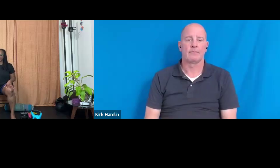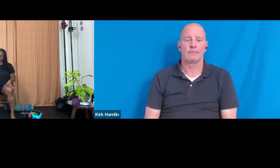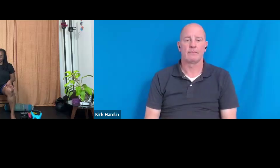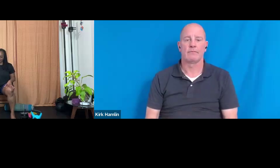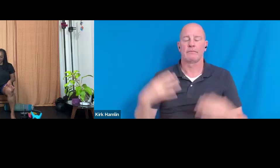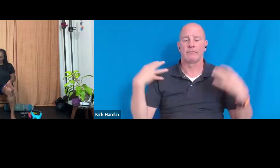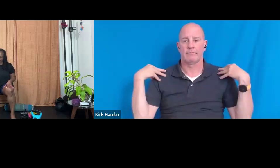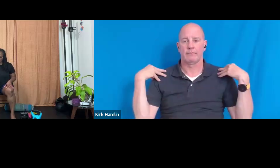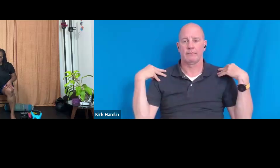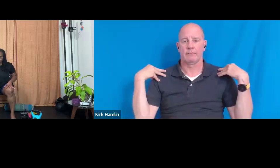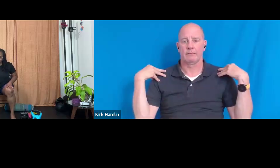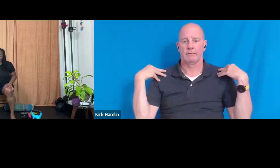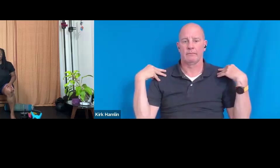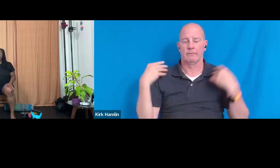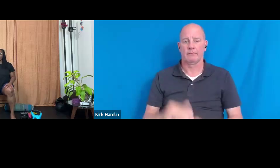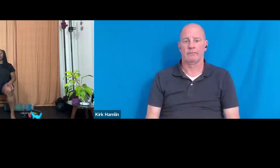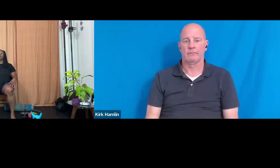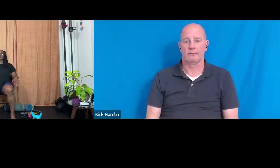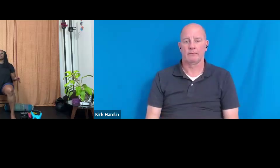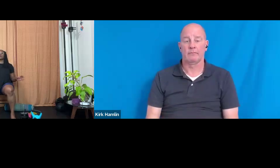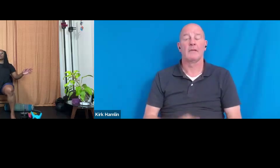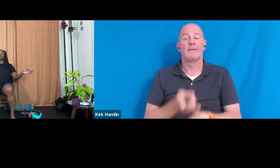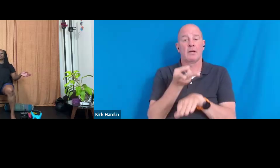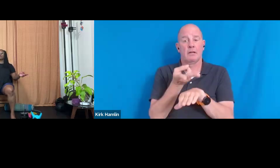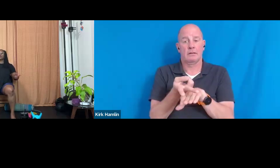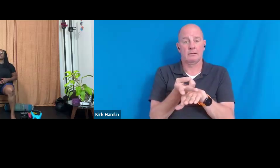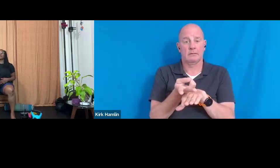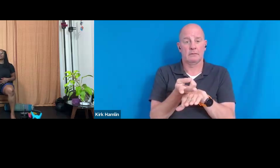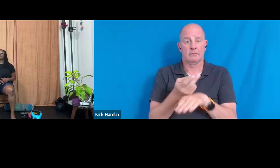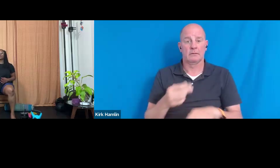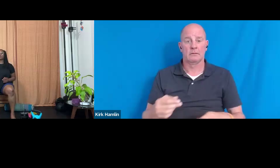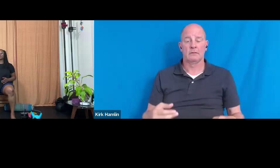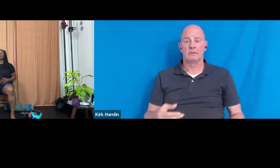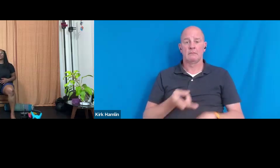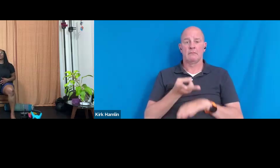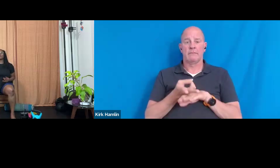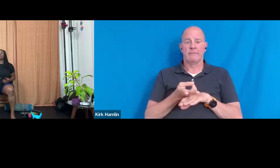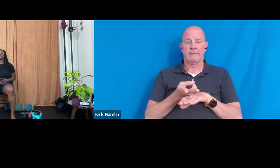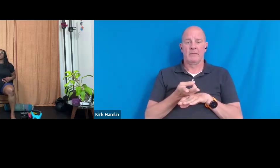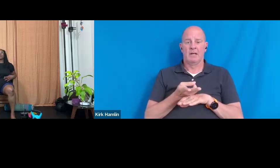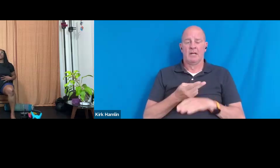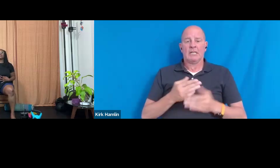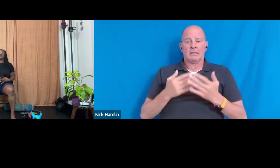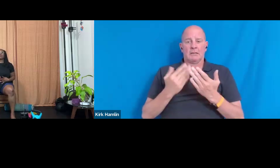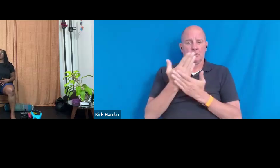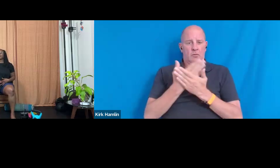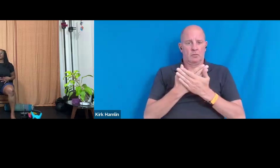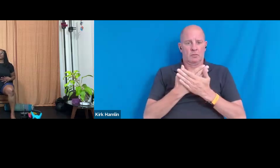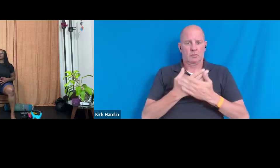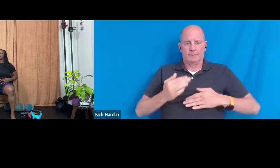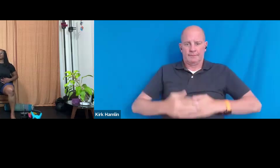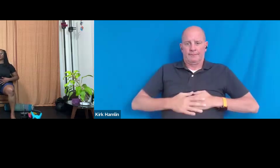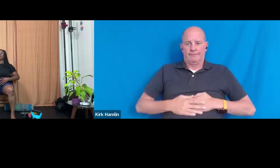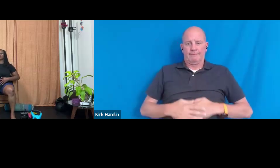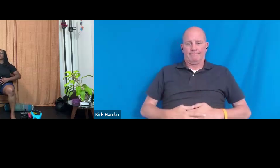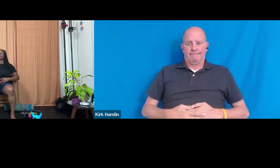shoulder rotation. So if you are laying down, you're going to rest your wrist kind of somewhere near your